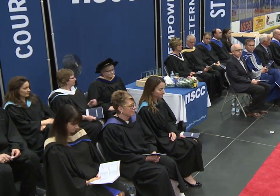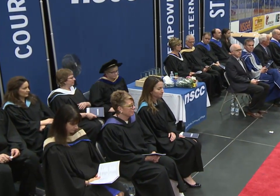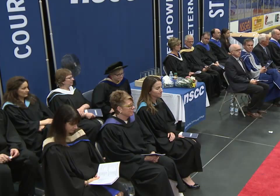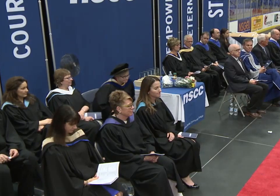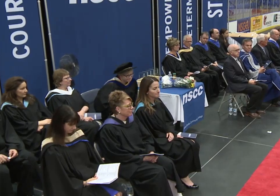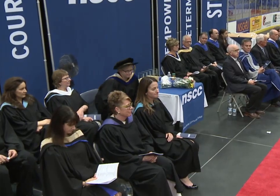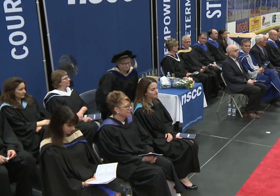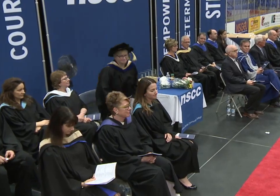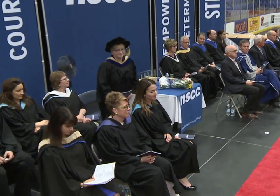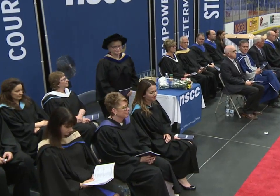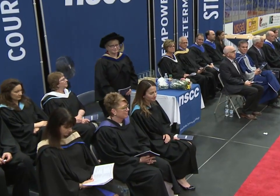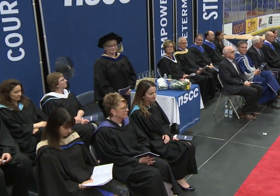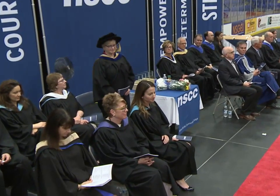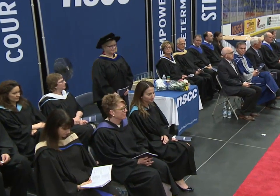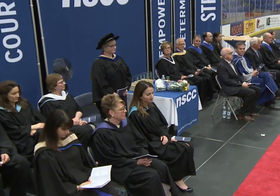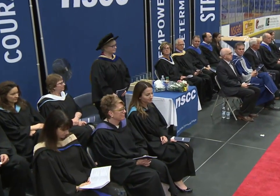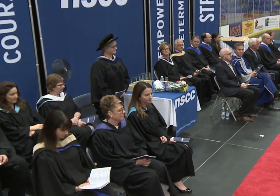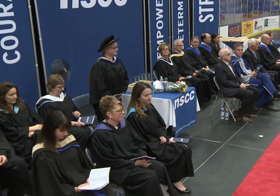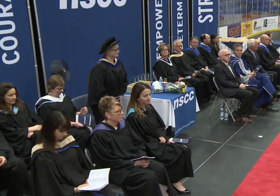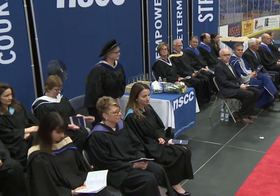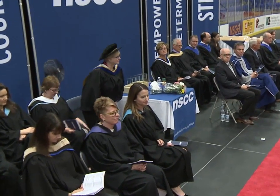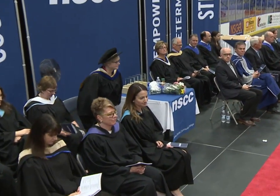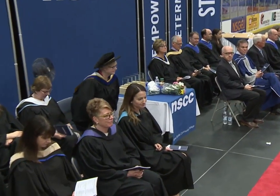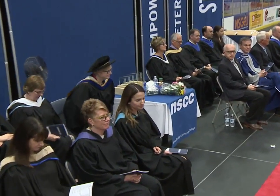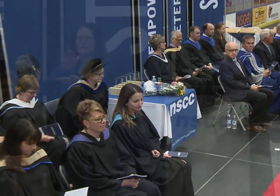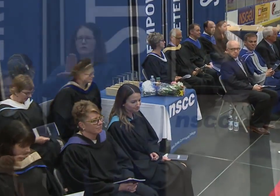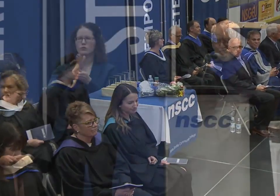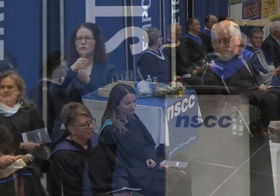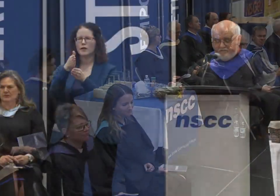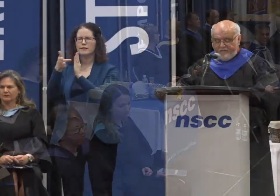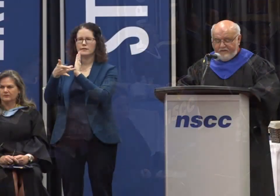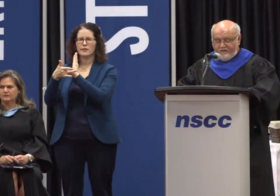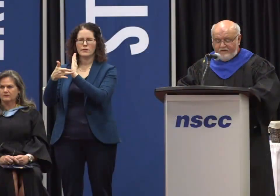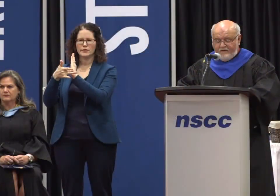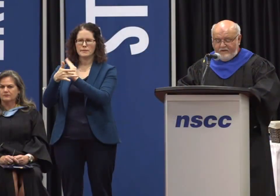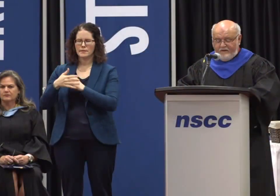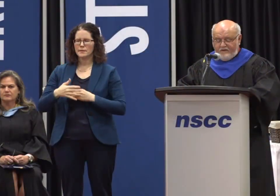Lucy Canary, Dean for the School of Trades and Technology.